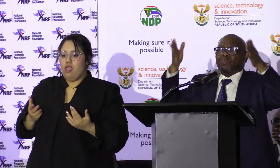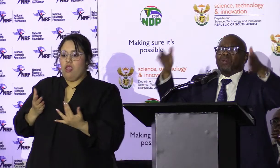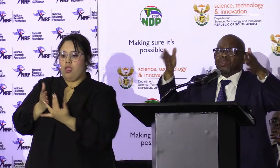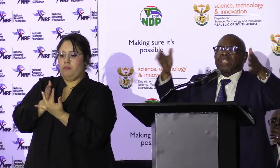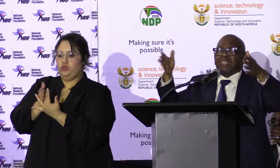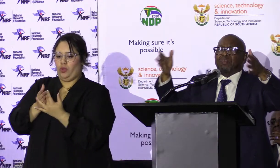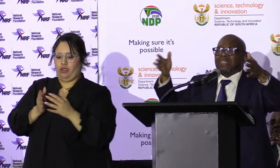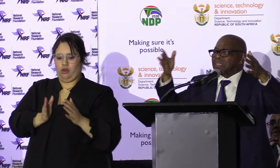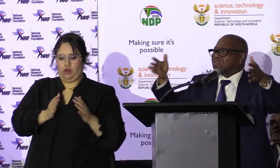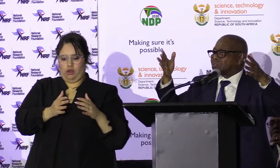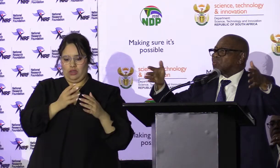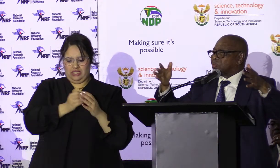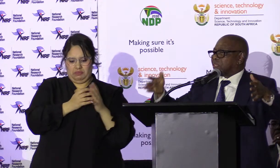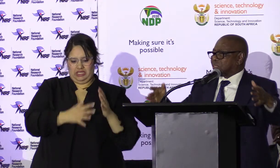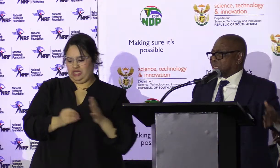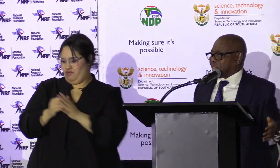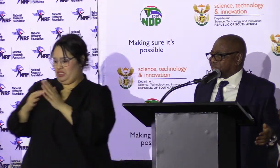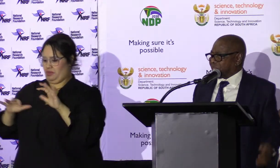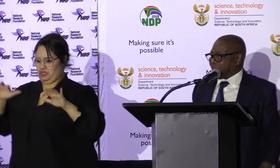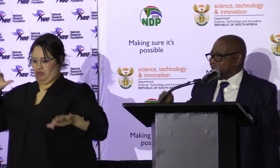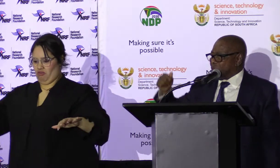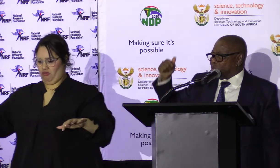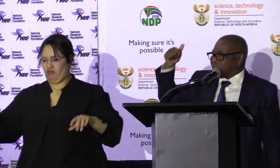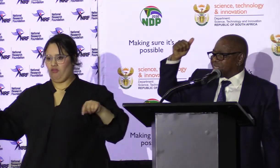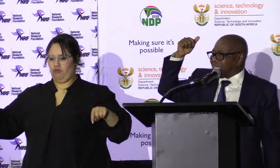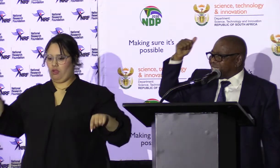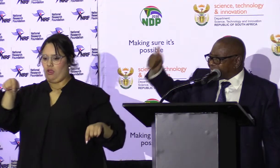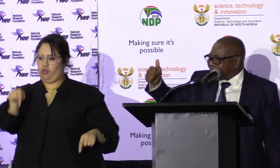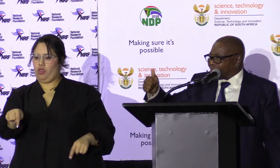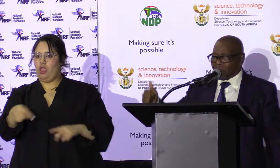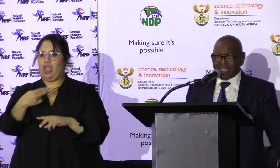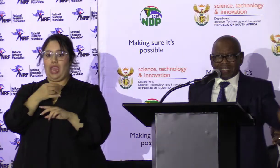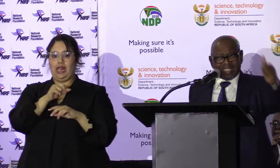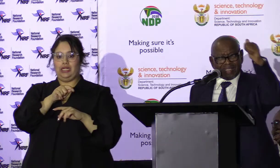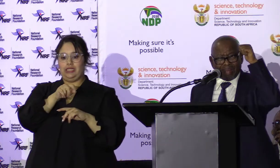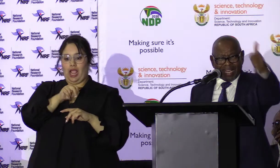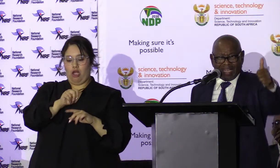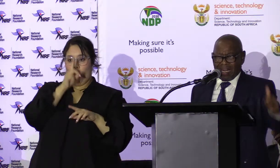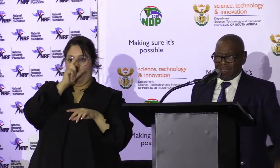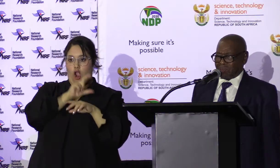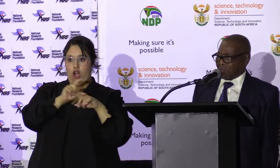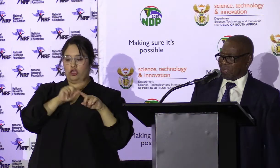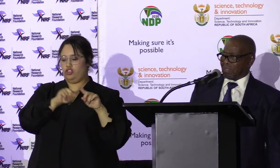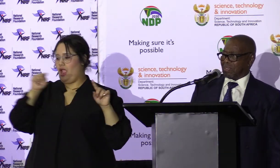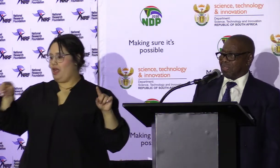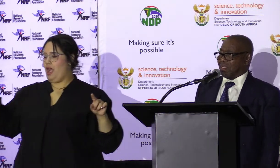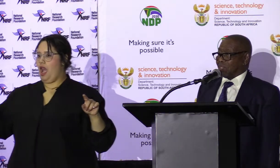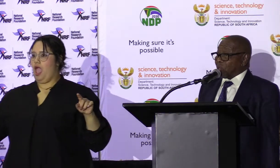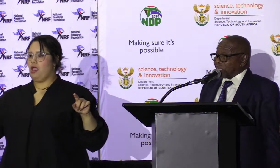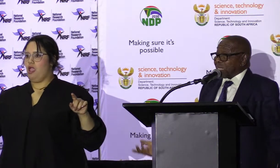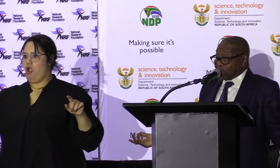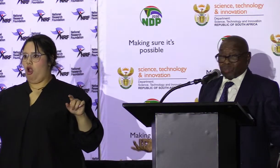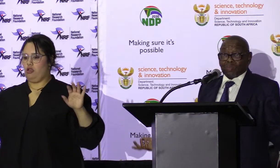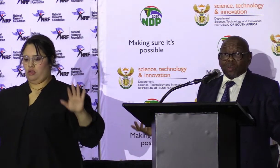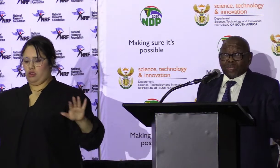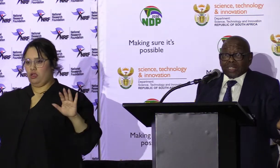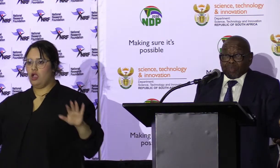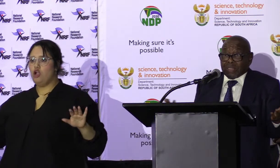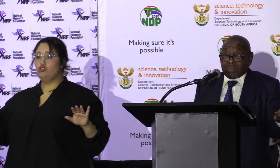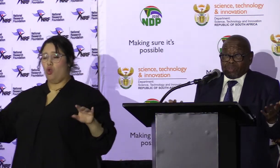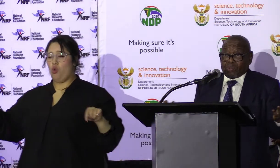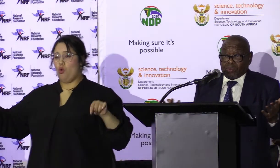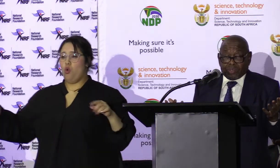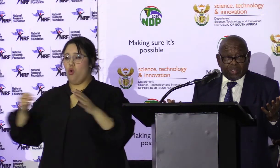the two most expensive schools in South Africa, which is Hilton College and Michael House. Those are the two